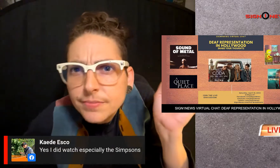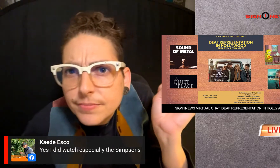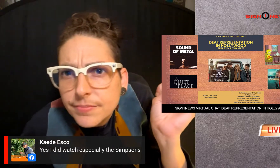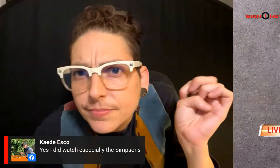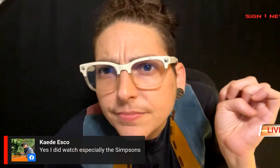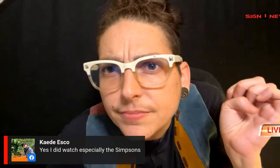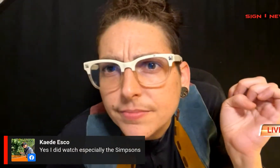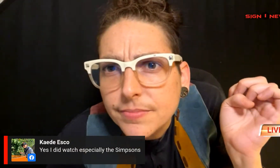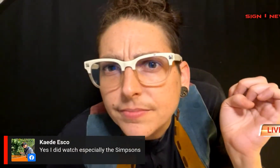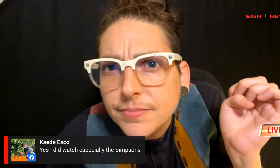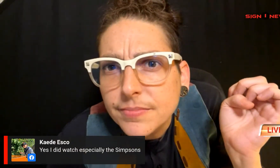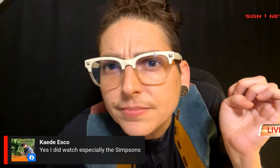Did you see it?